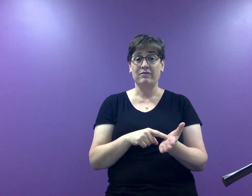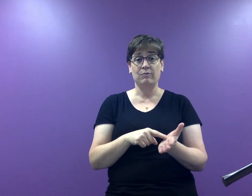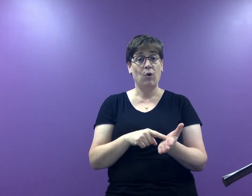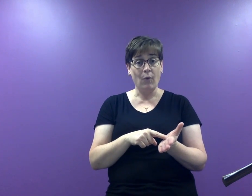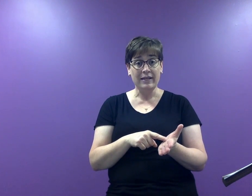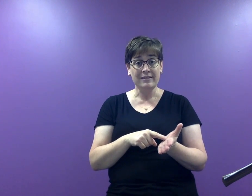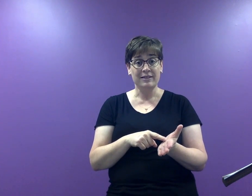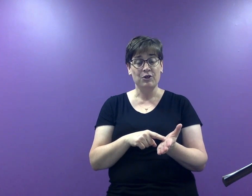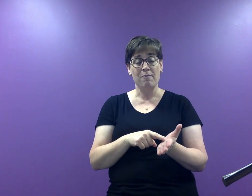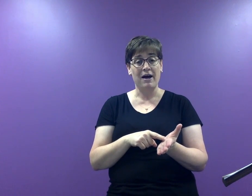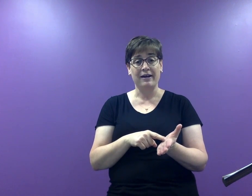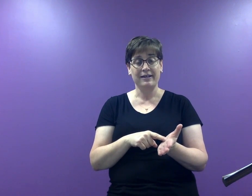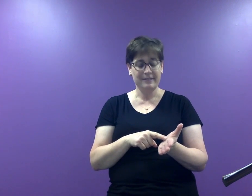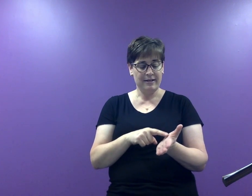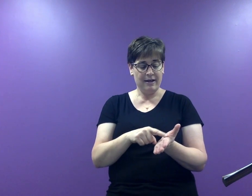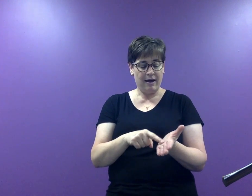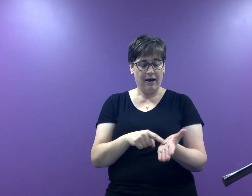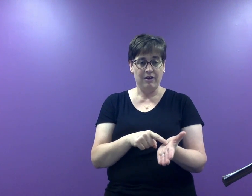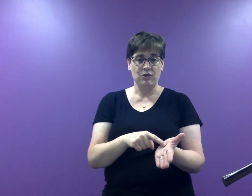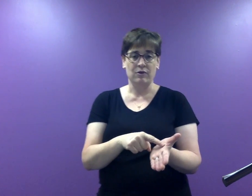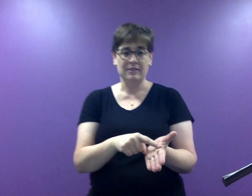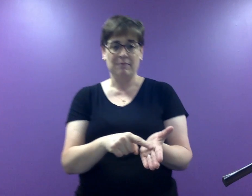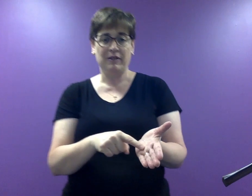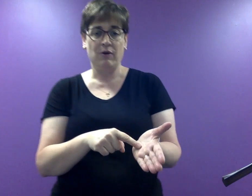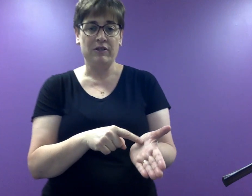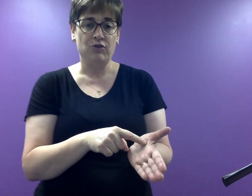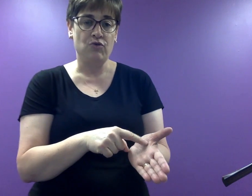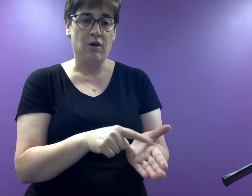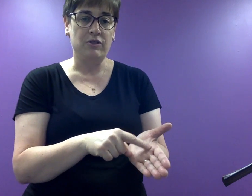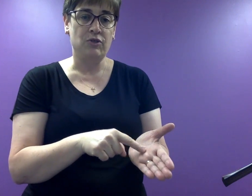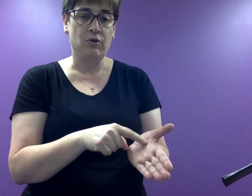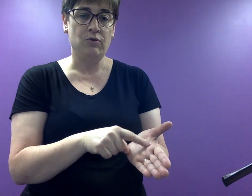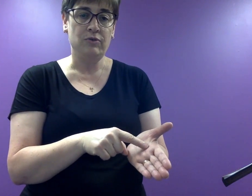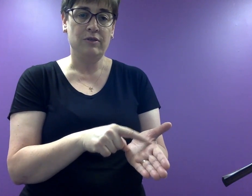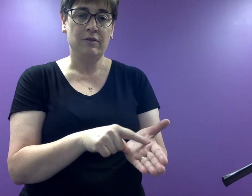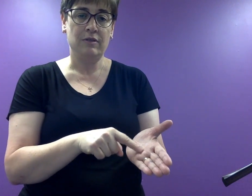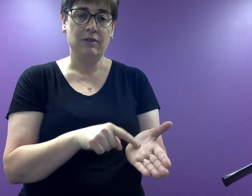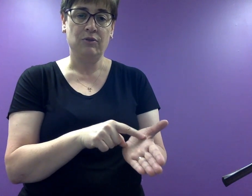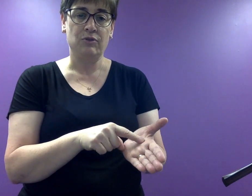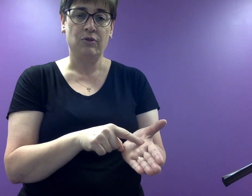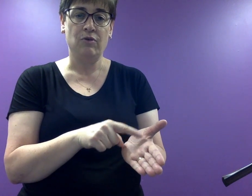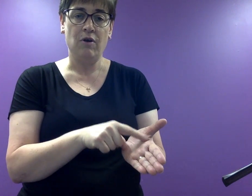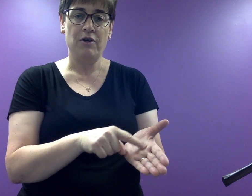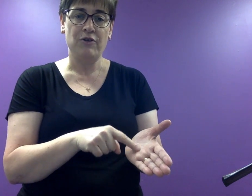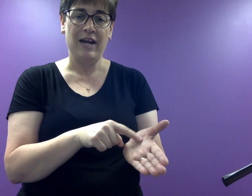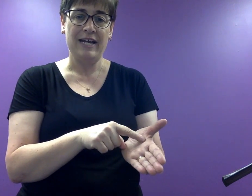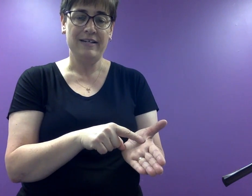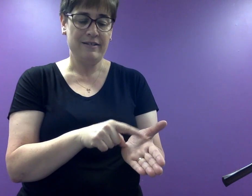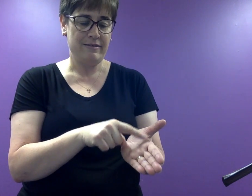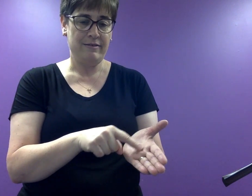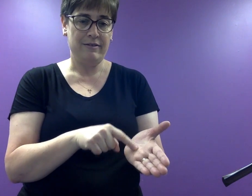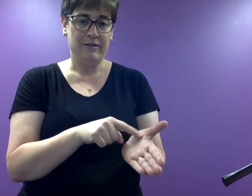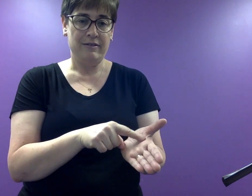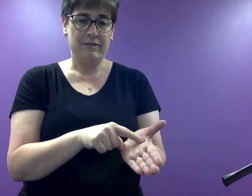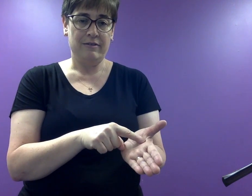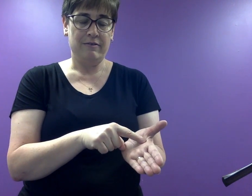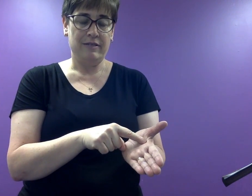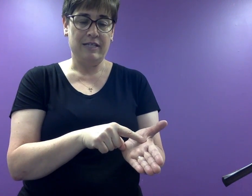some coins in your pocket, you are simply going to draw circles, a little circle on your hand. That's for